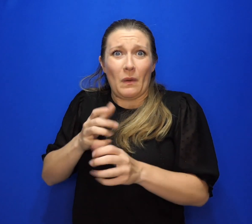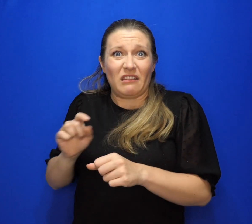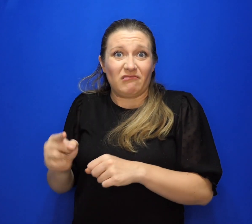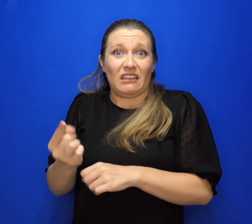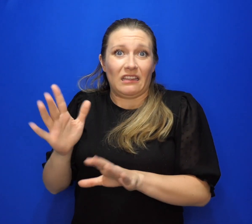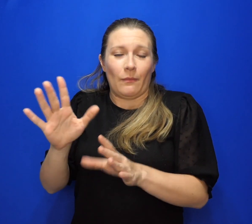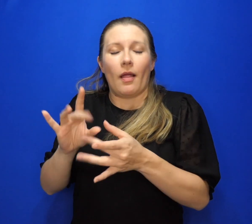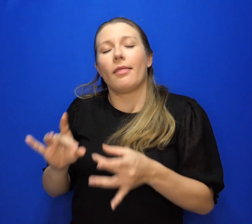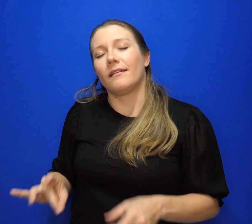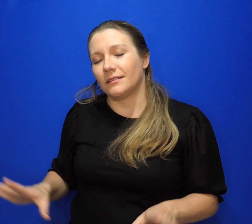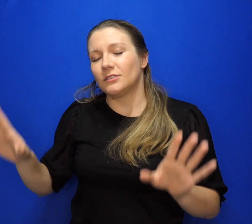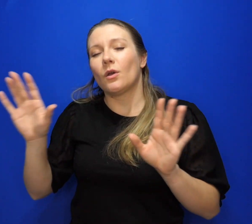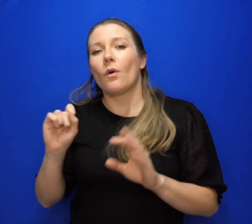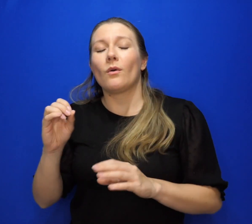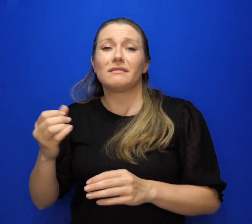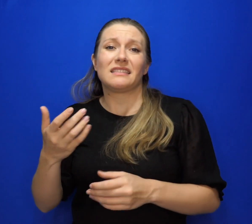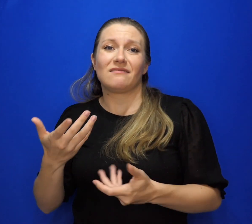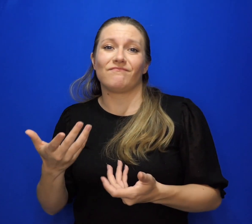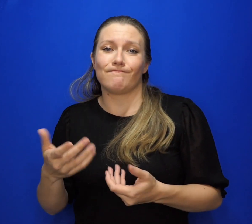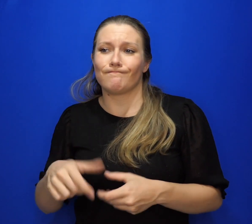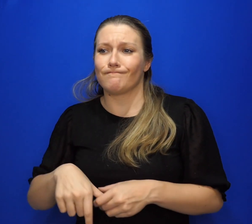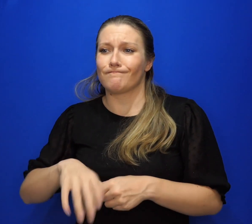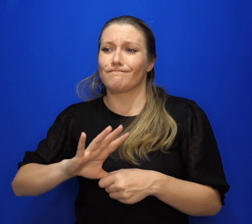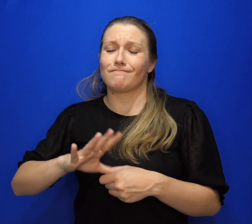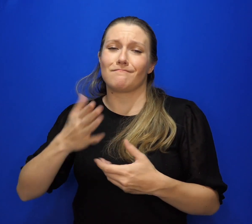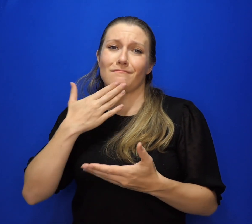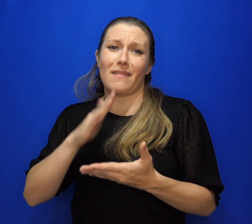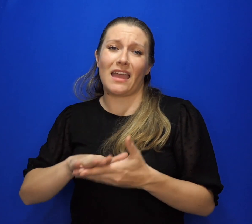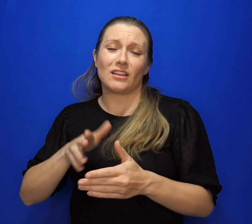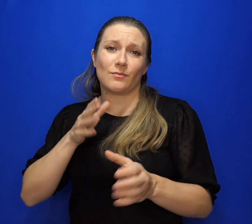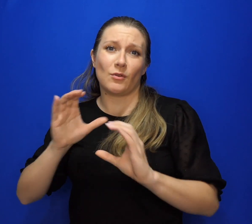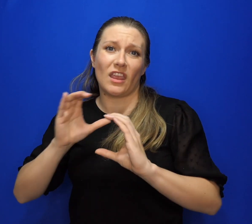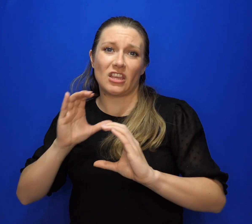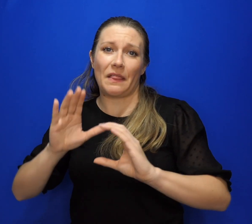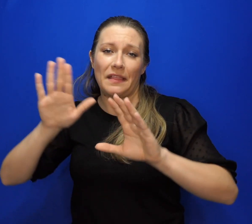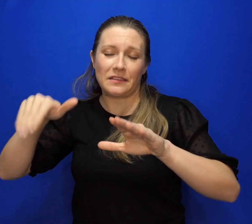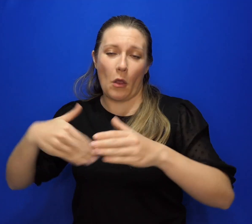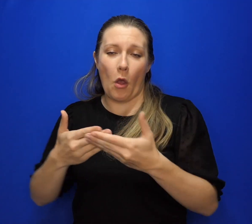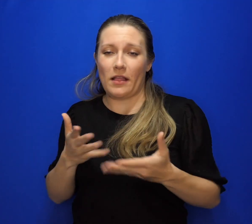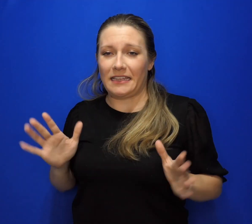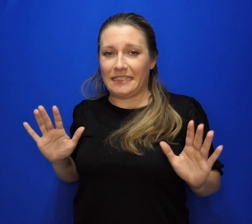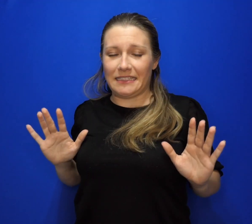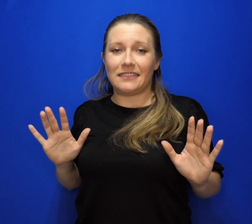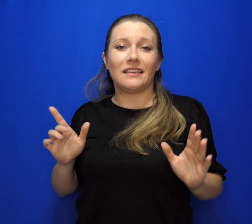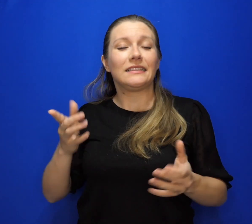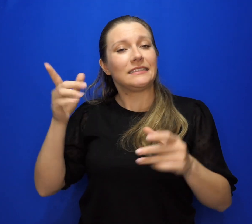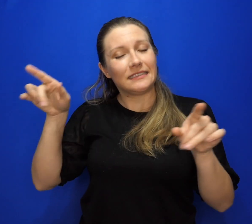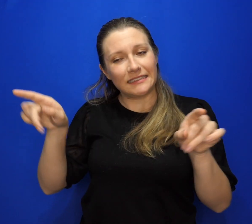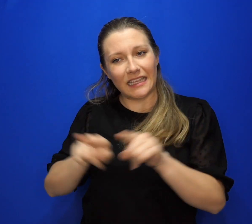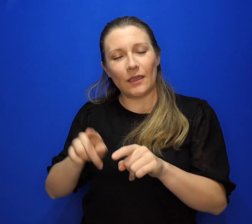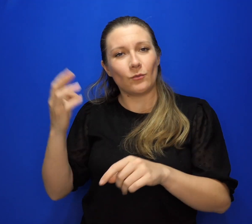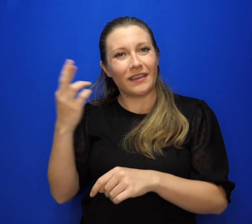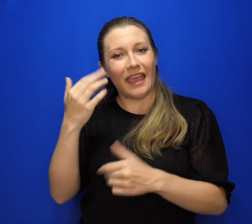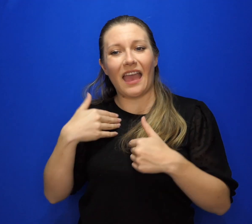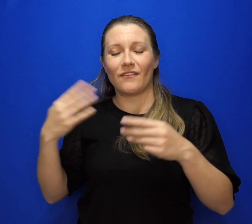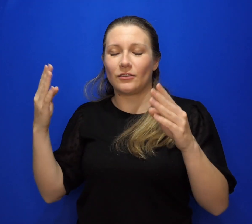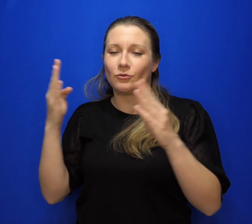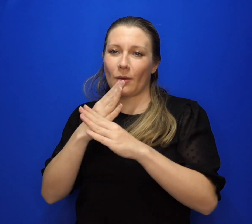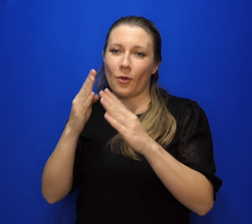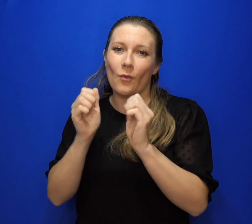bad communication. That's all it is. It's bad communication. The same reason you have trouble in your marriage, you have trouble with your kids, you have trouble with teachers, you have trouble everywhere.